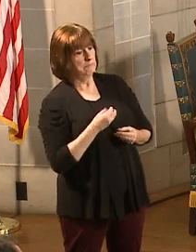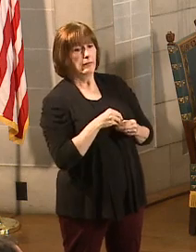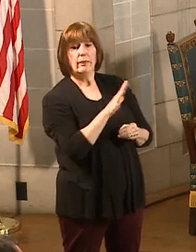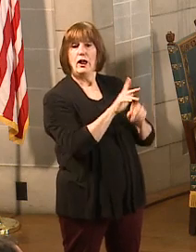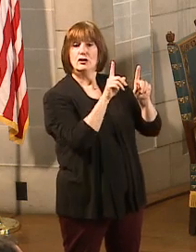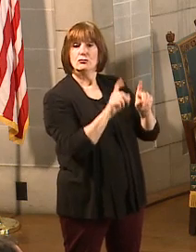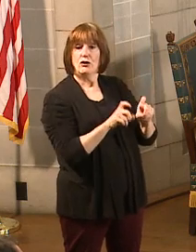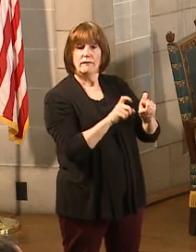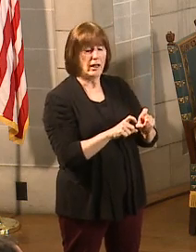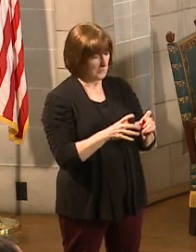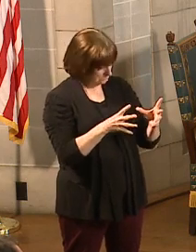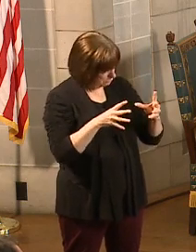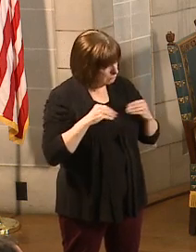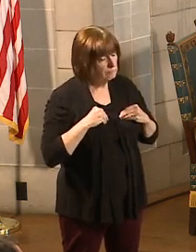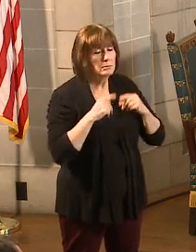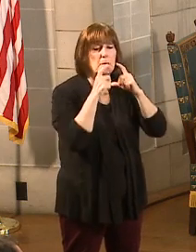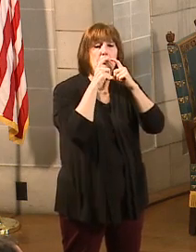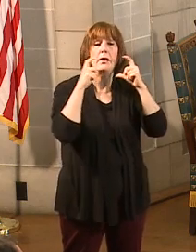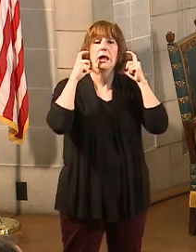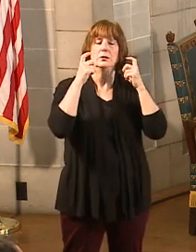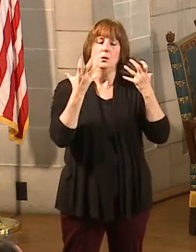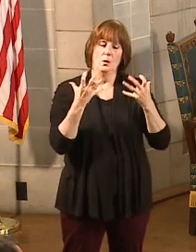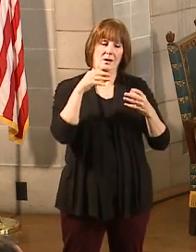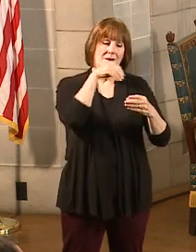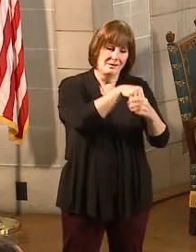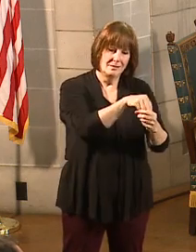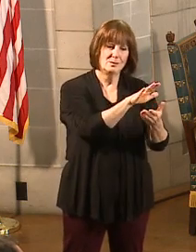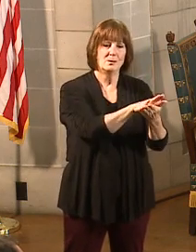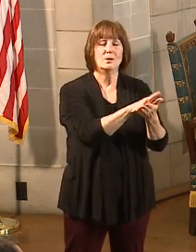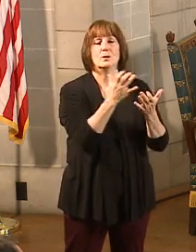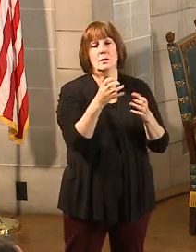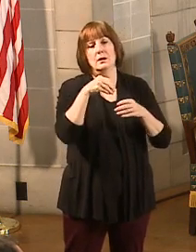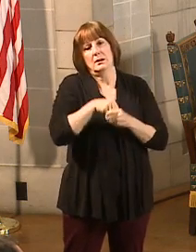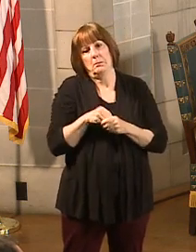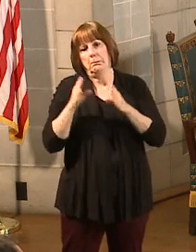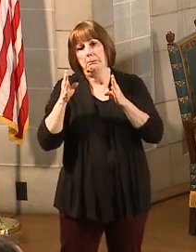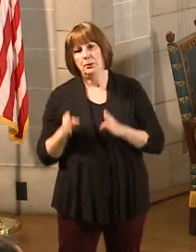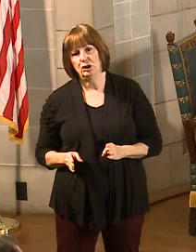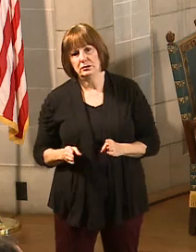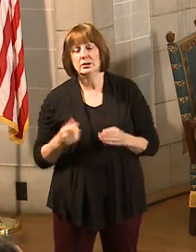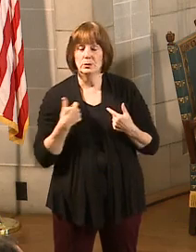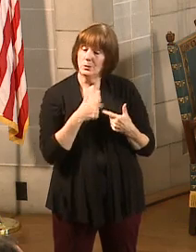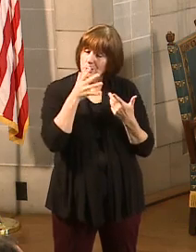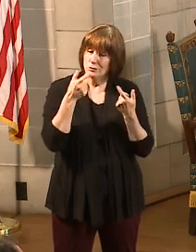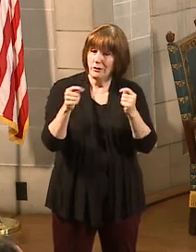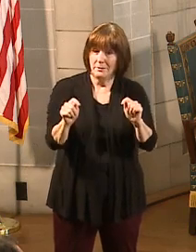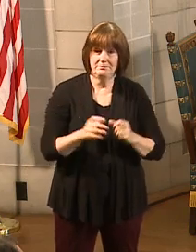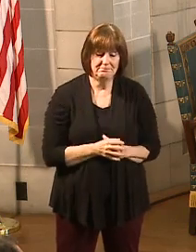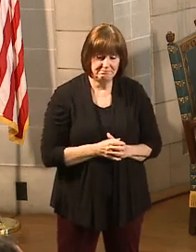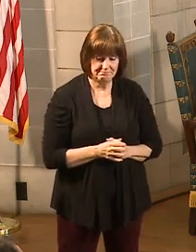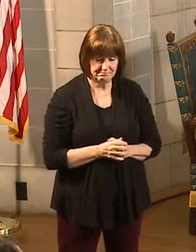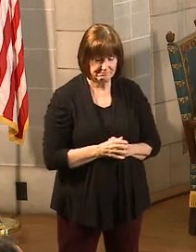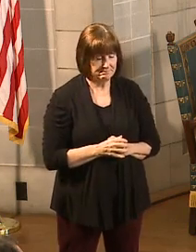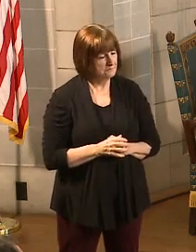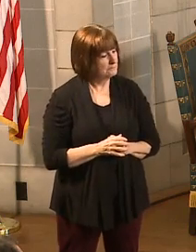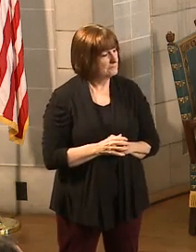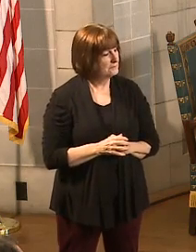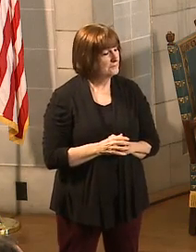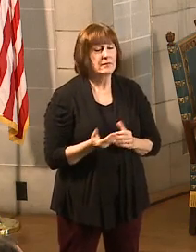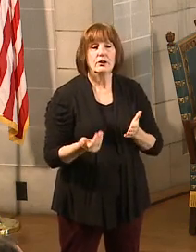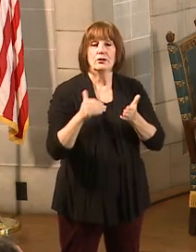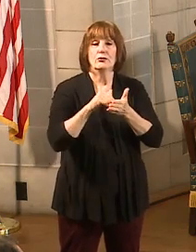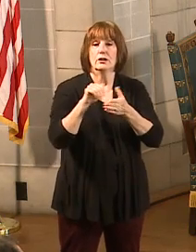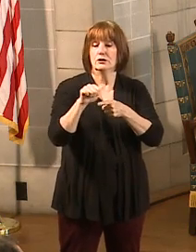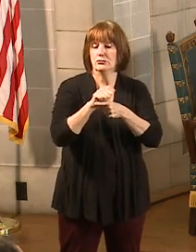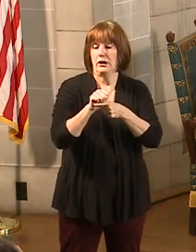surveys they're okay with the mask, they want to be in school, and they want it to be person-to-person, and that's what we're going to try to do. The retraining